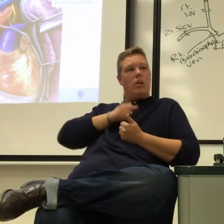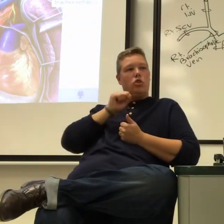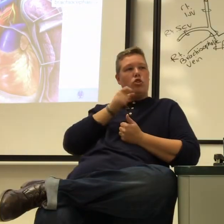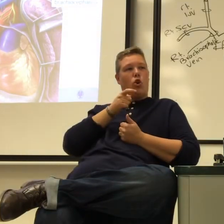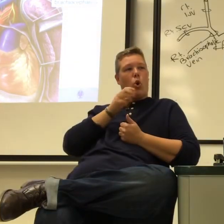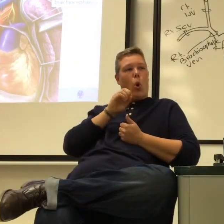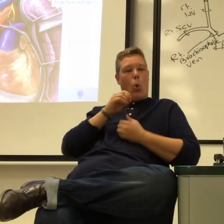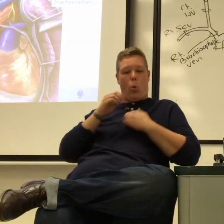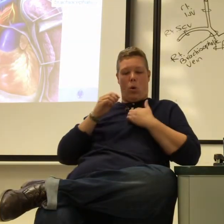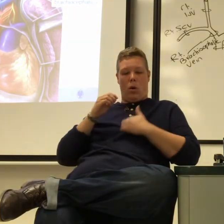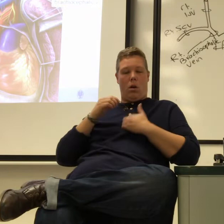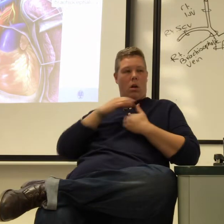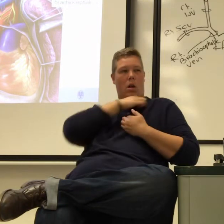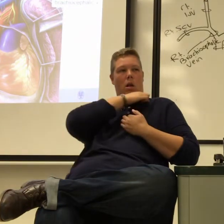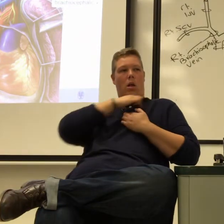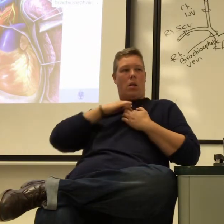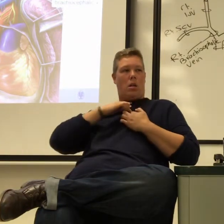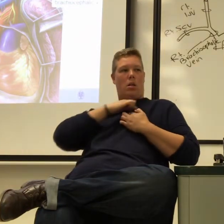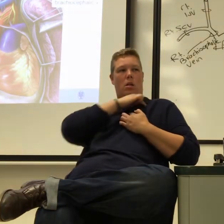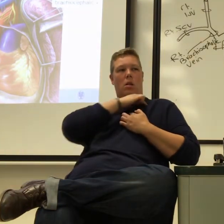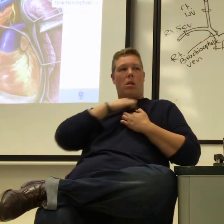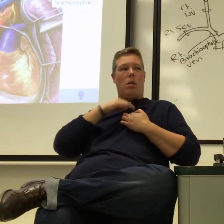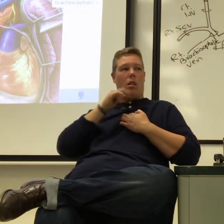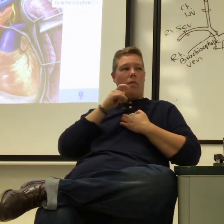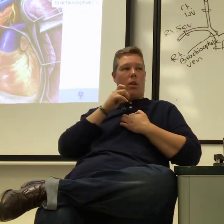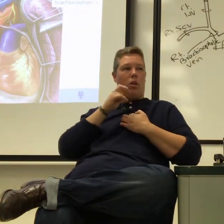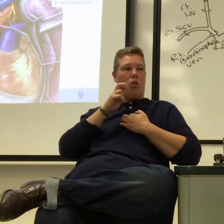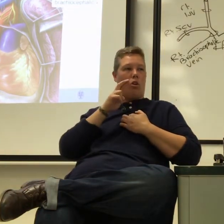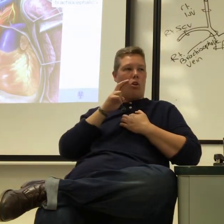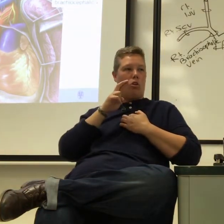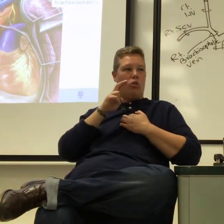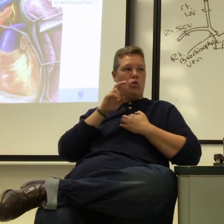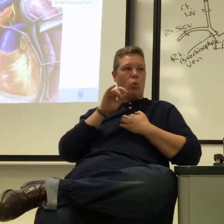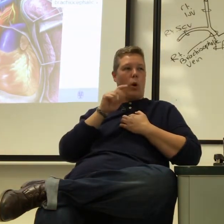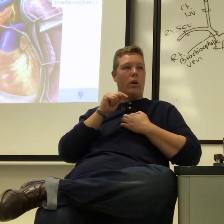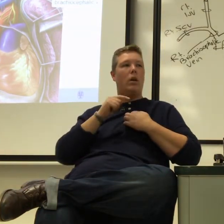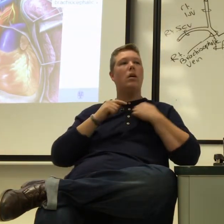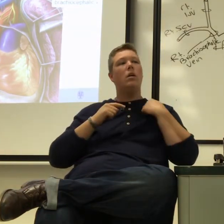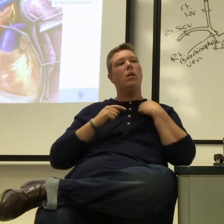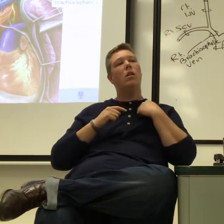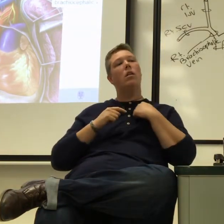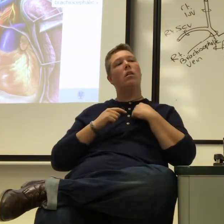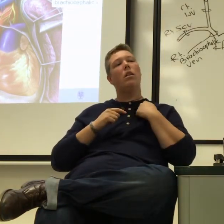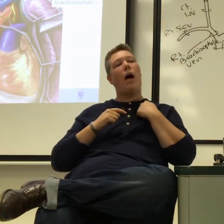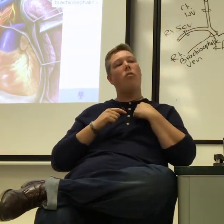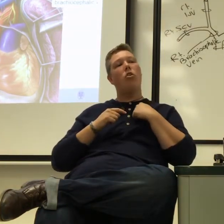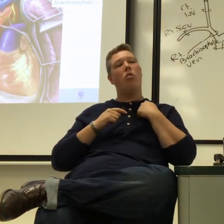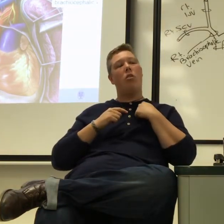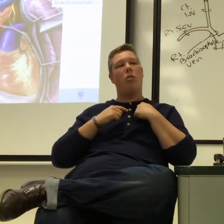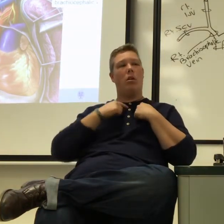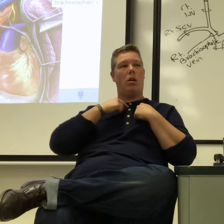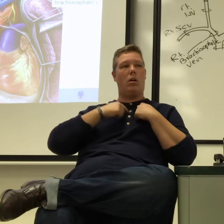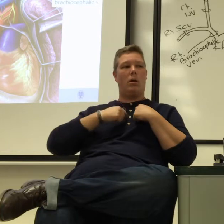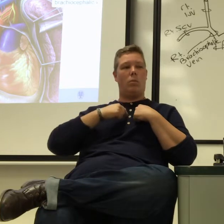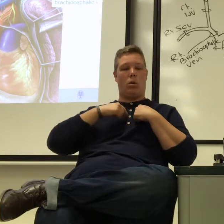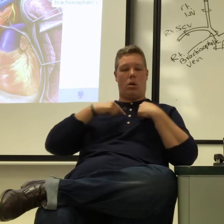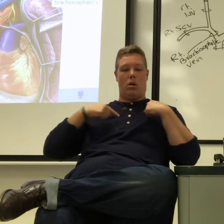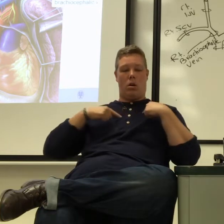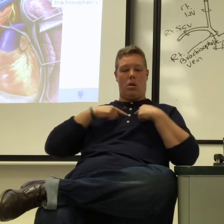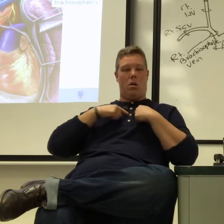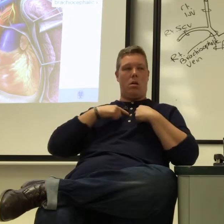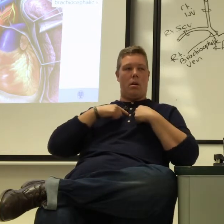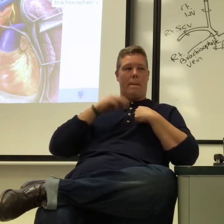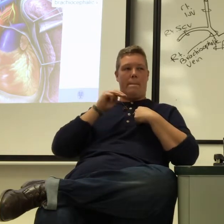you feel your clavicle, and you feel right where it kind of meets the manubrium, that's kind of where you